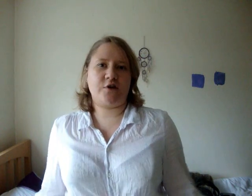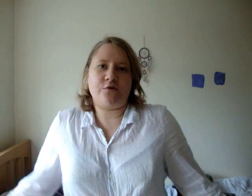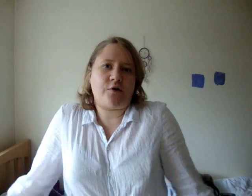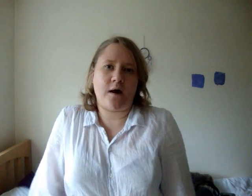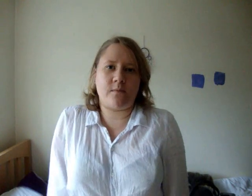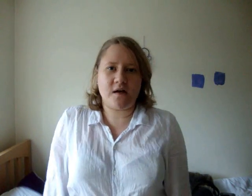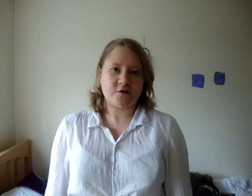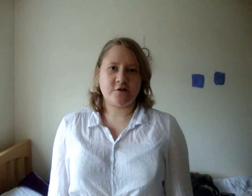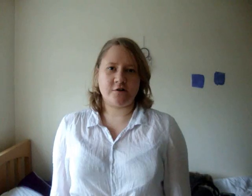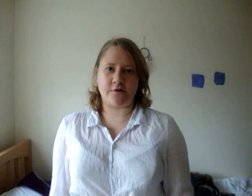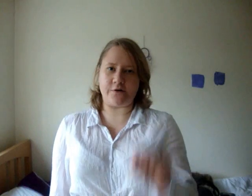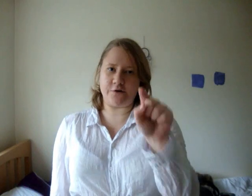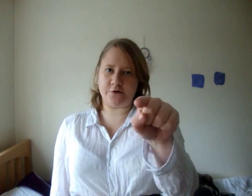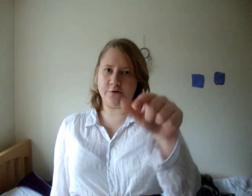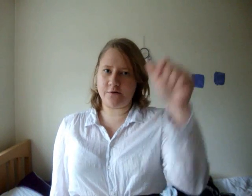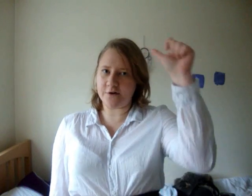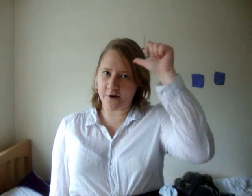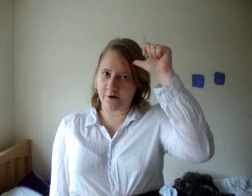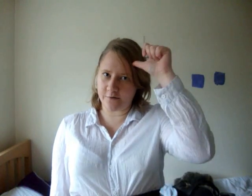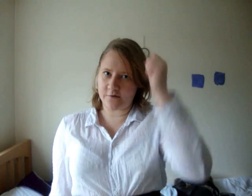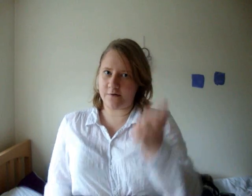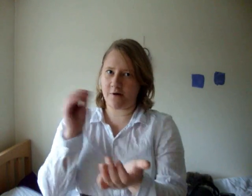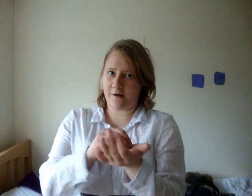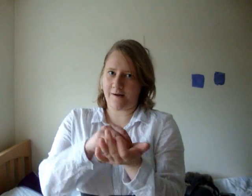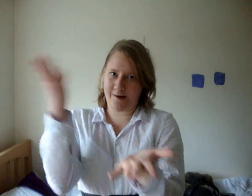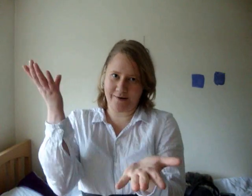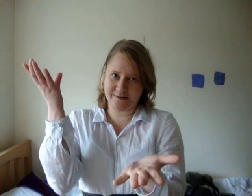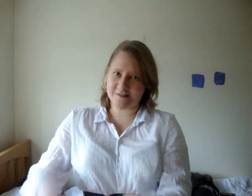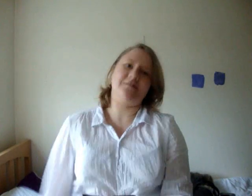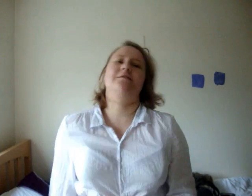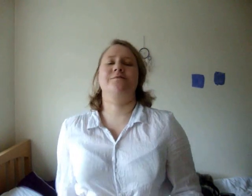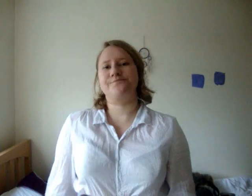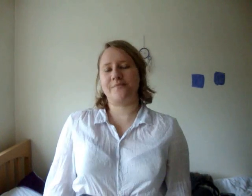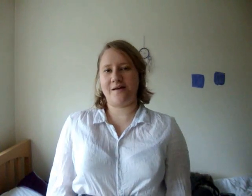you know how much, you go, you know how much.